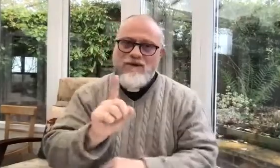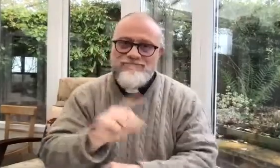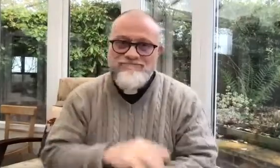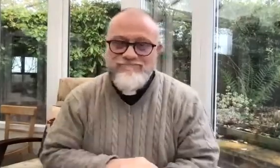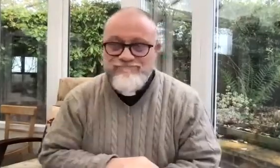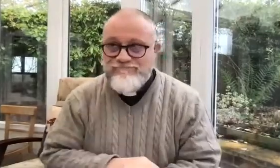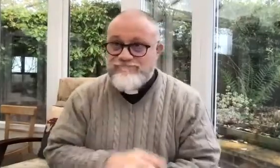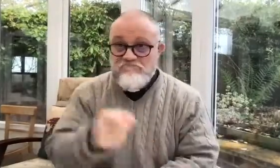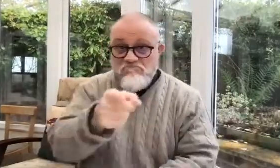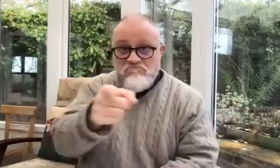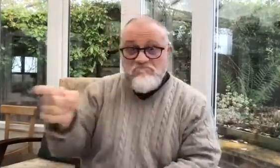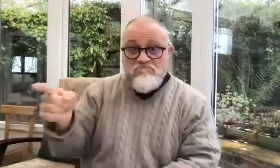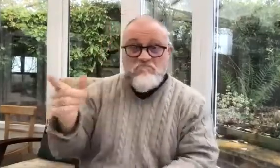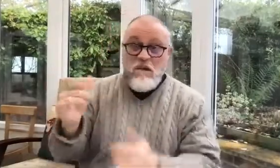But one thing that does sadden me,